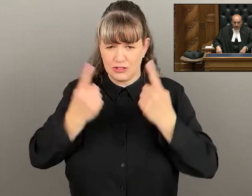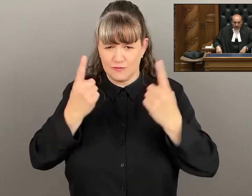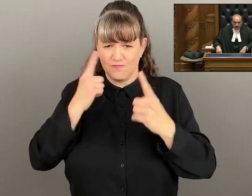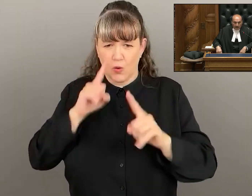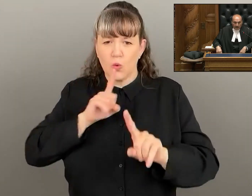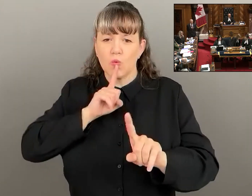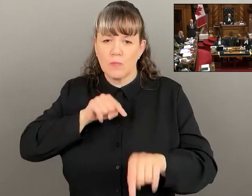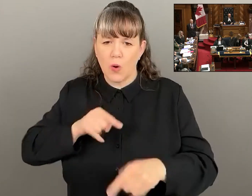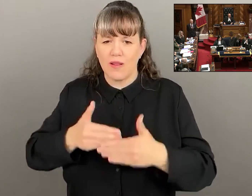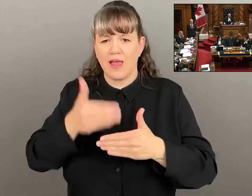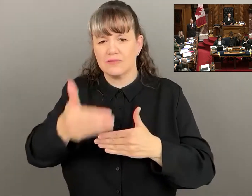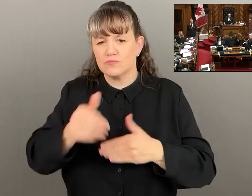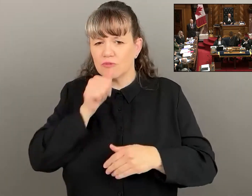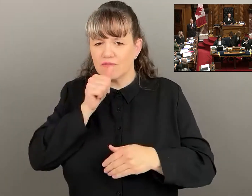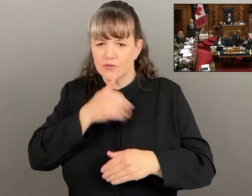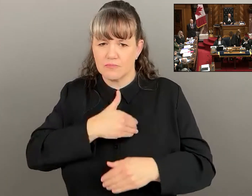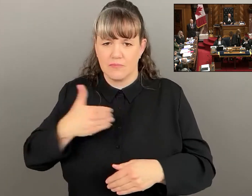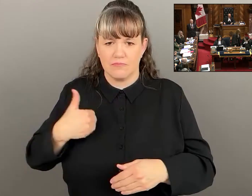Madam Clerk.